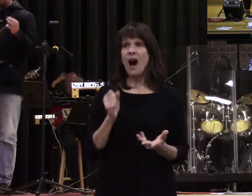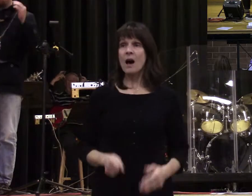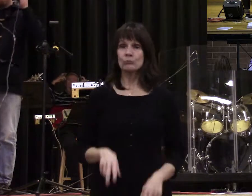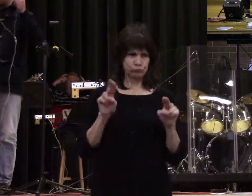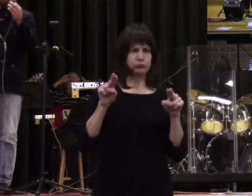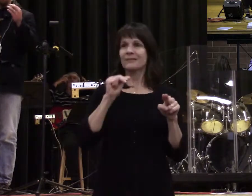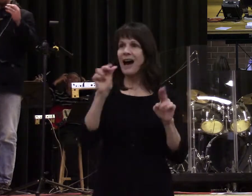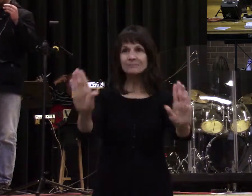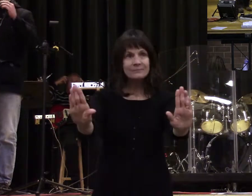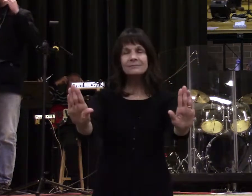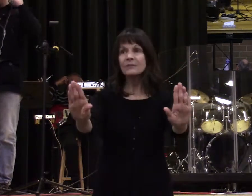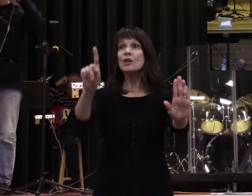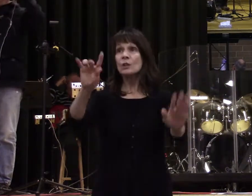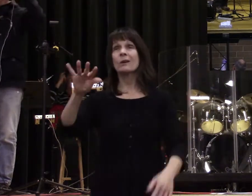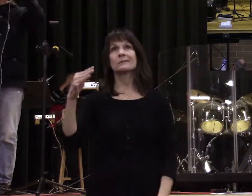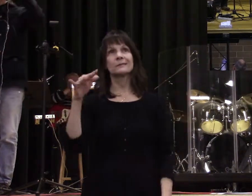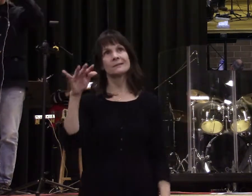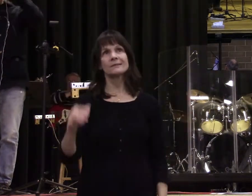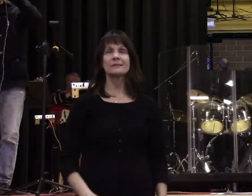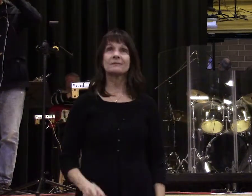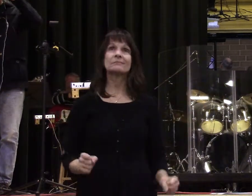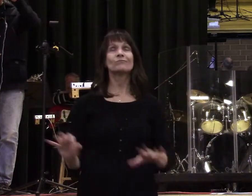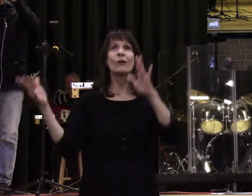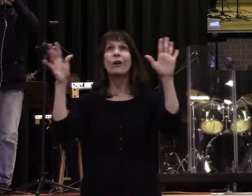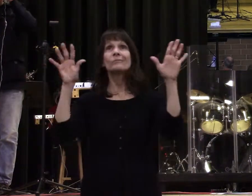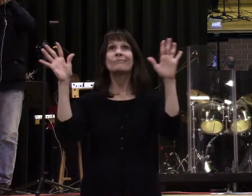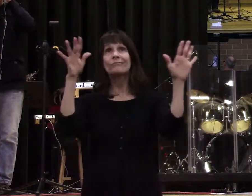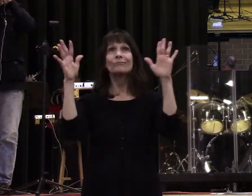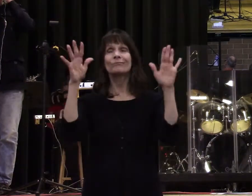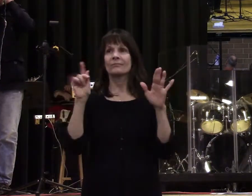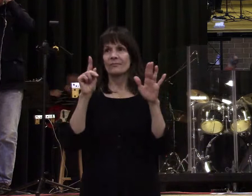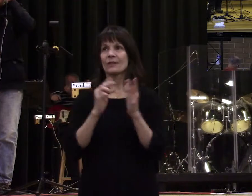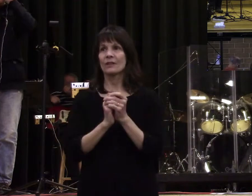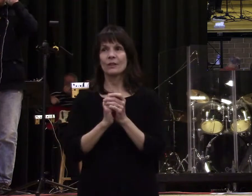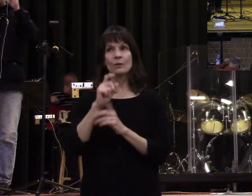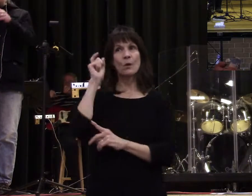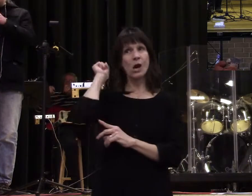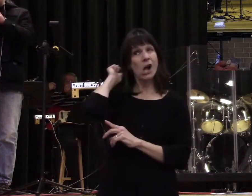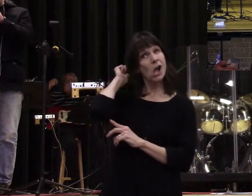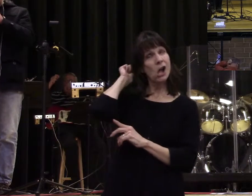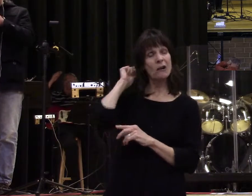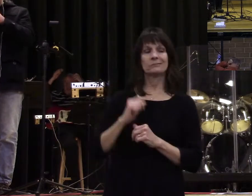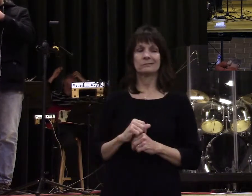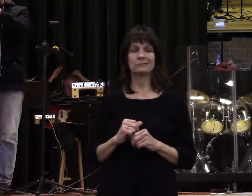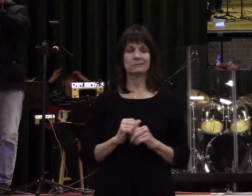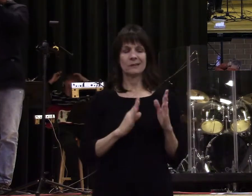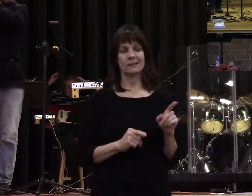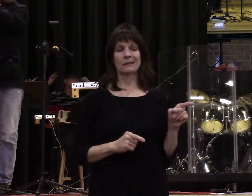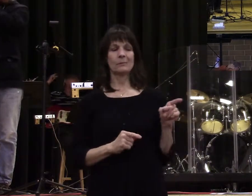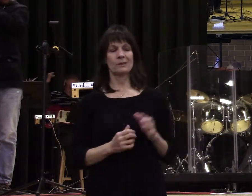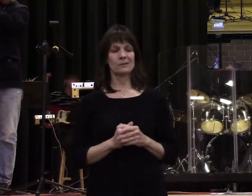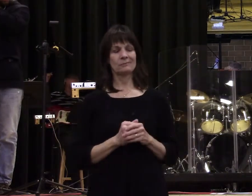that. You were like pretty half-hearted about that. You know what I mean? You were worried about people listening to you or whatever.